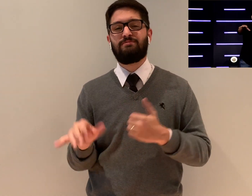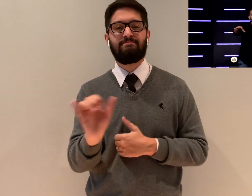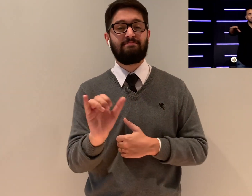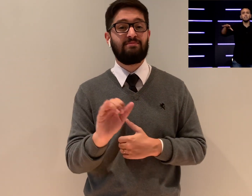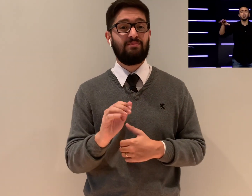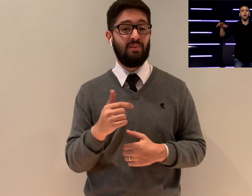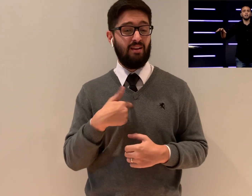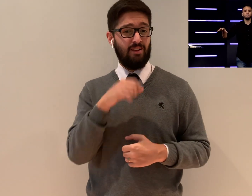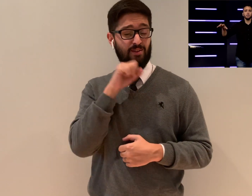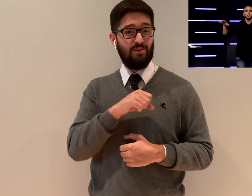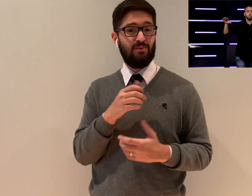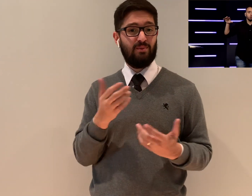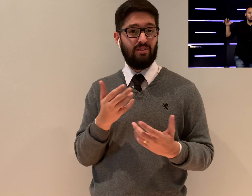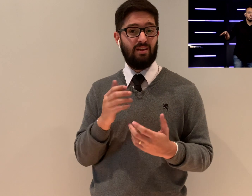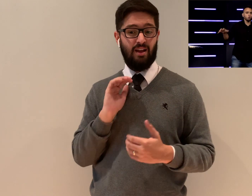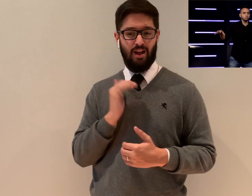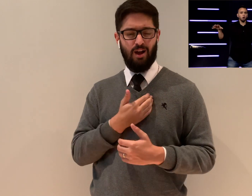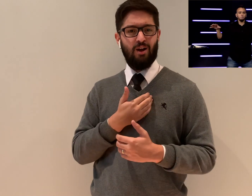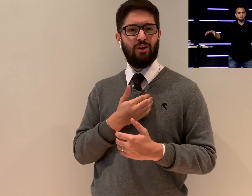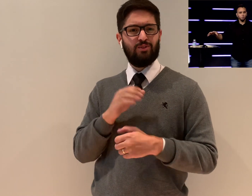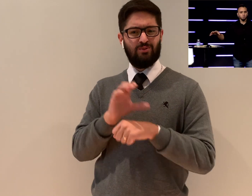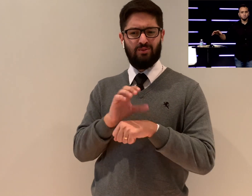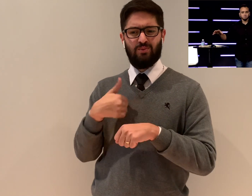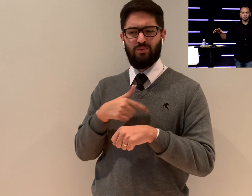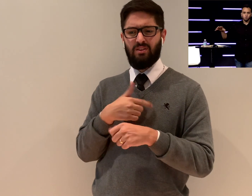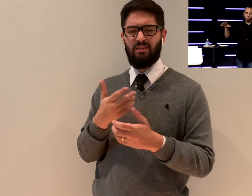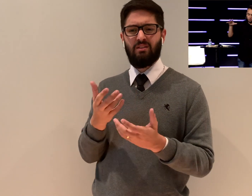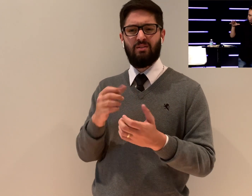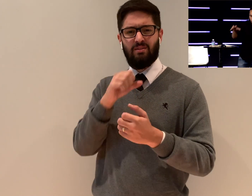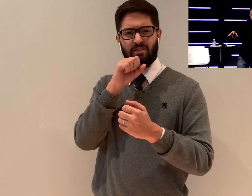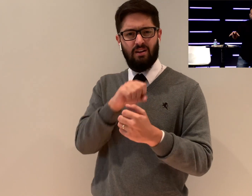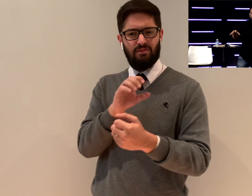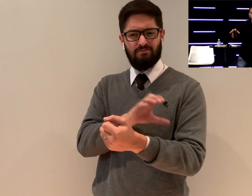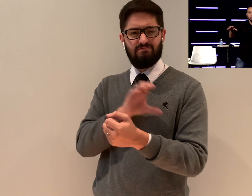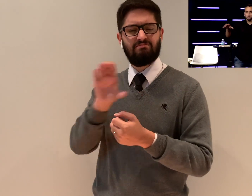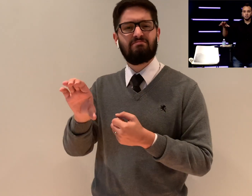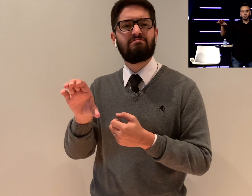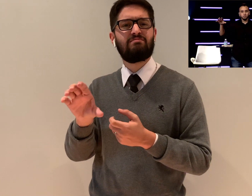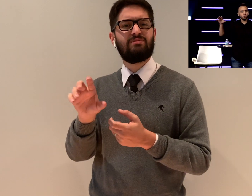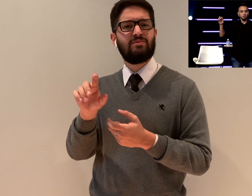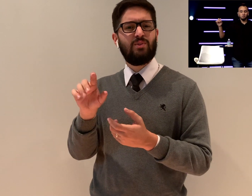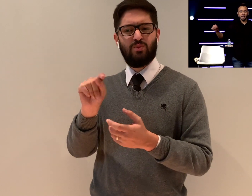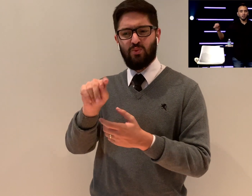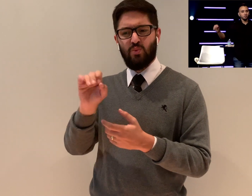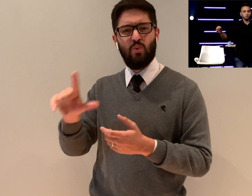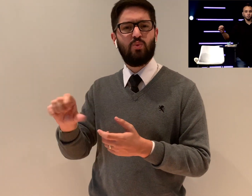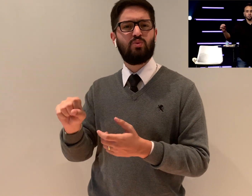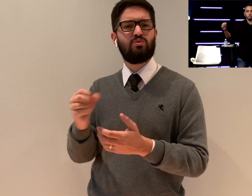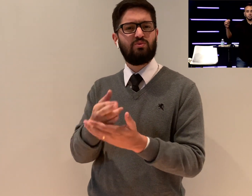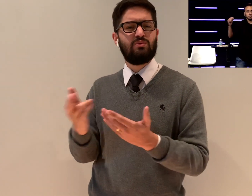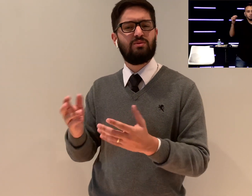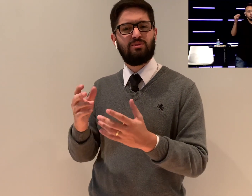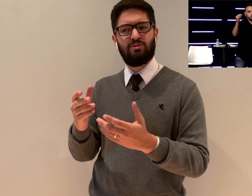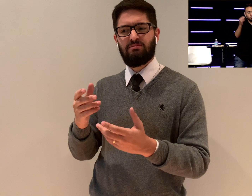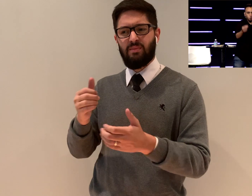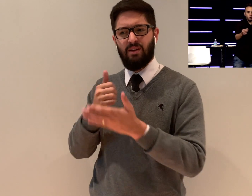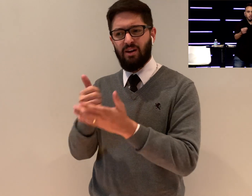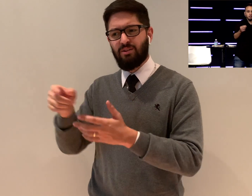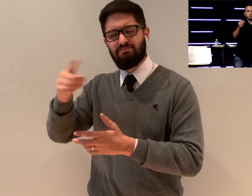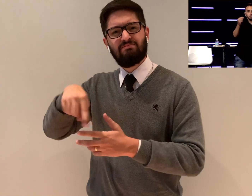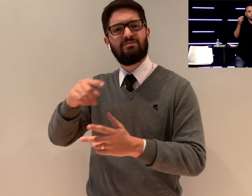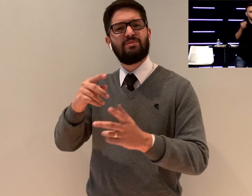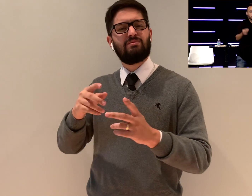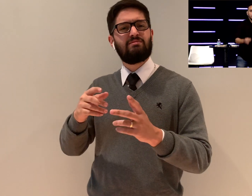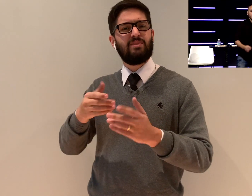Our church, we love to resource our people with the tools to invite others to